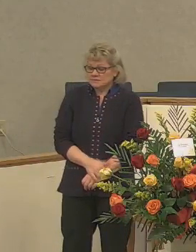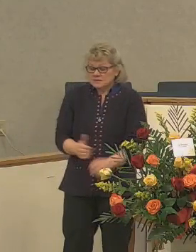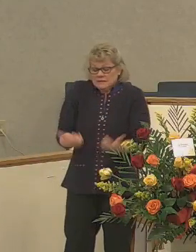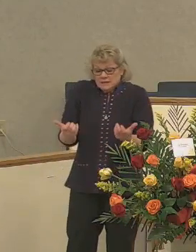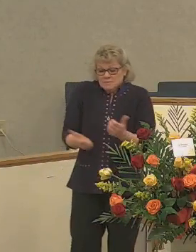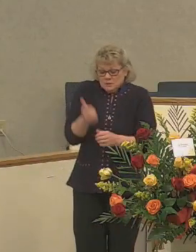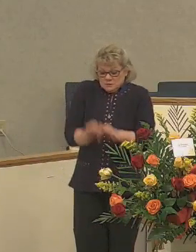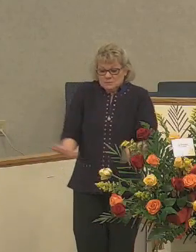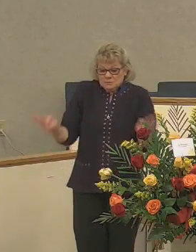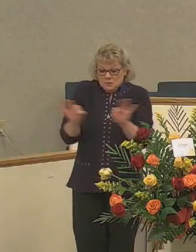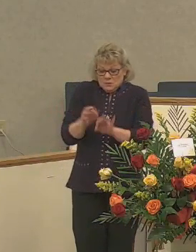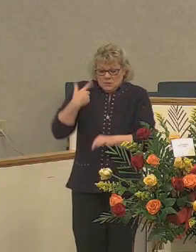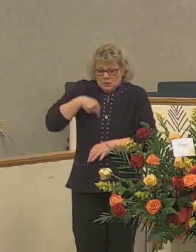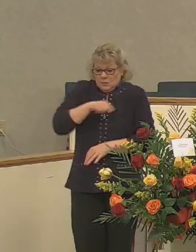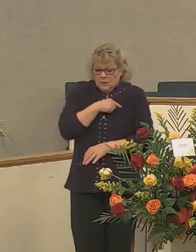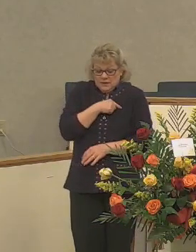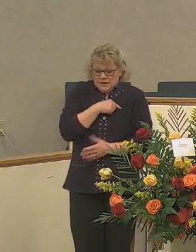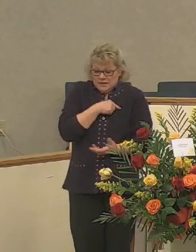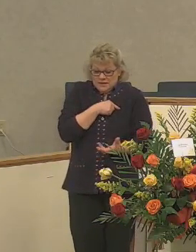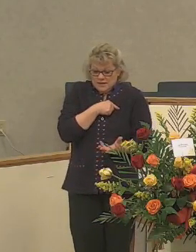Nevertheless, because we are